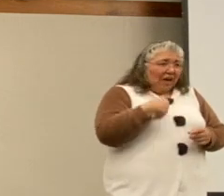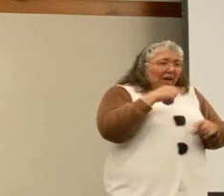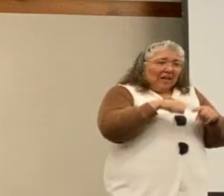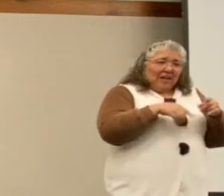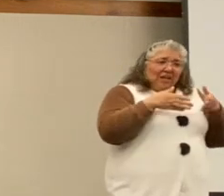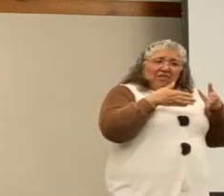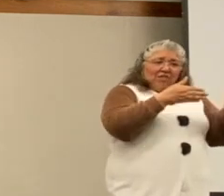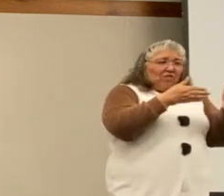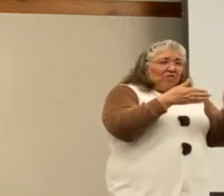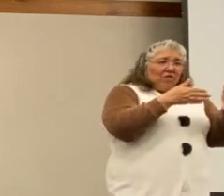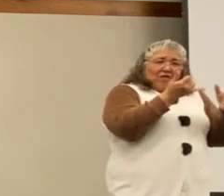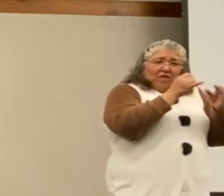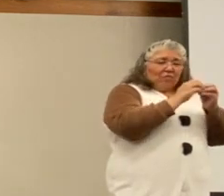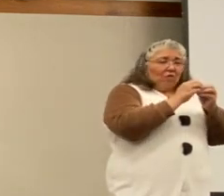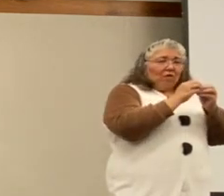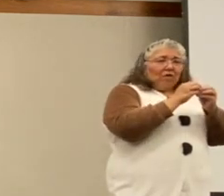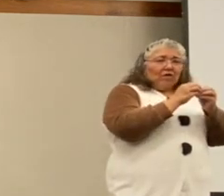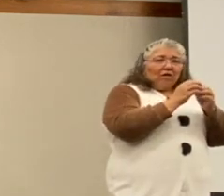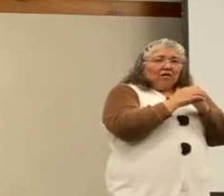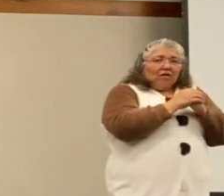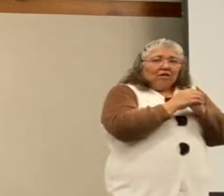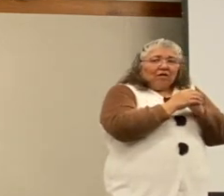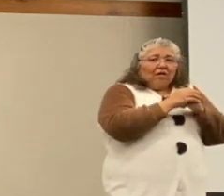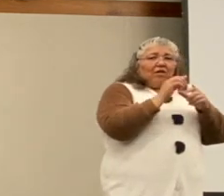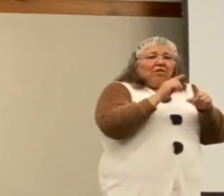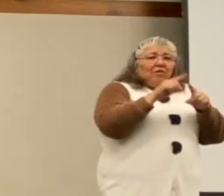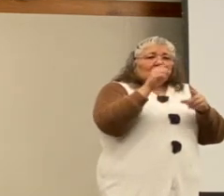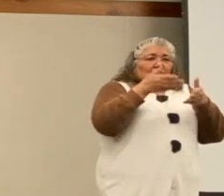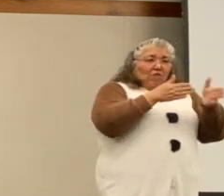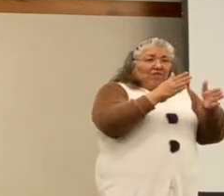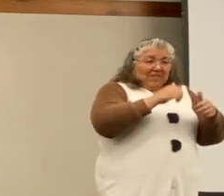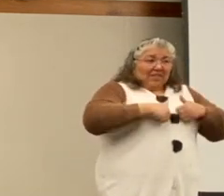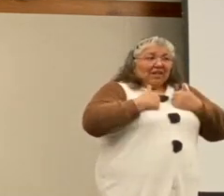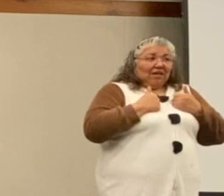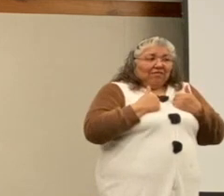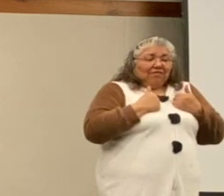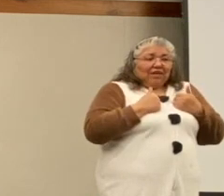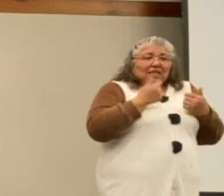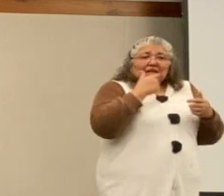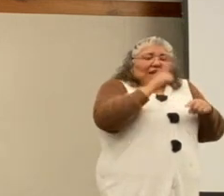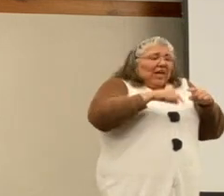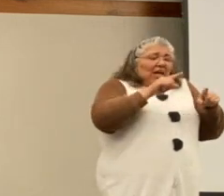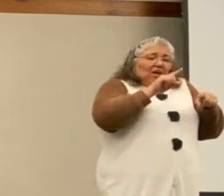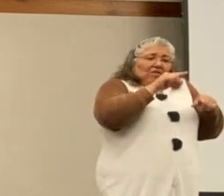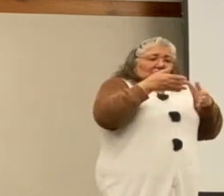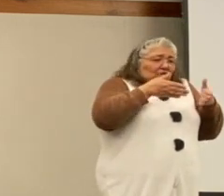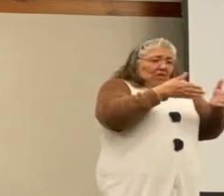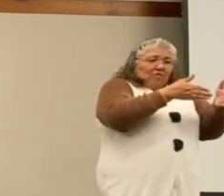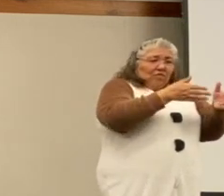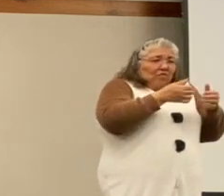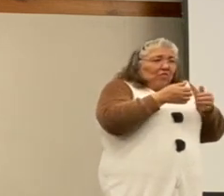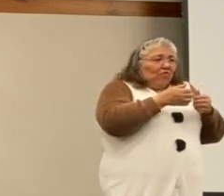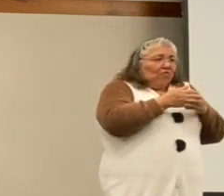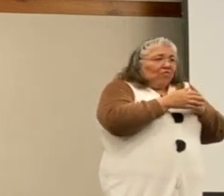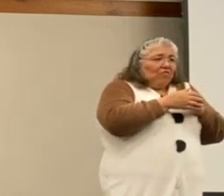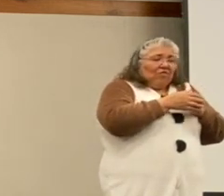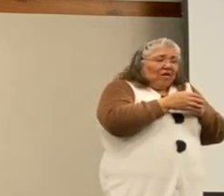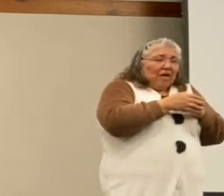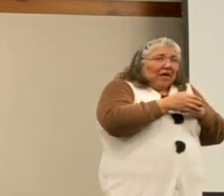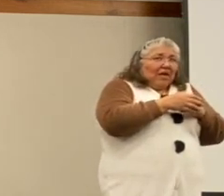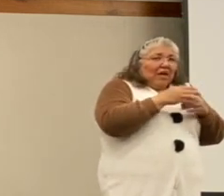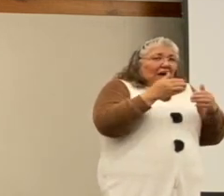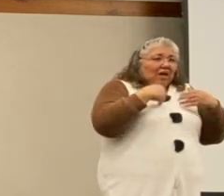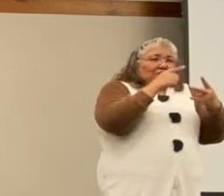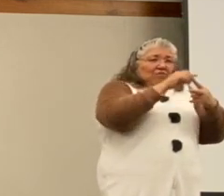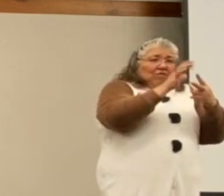road anymore. Not talking about the road of God, but the road of his life. He says, I can't go down this road anymore. He says, I have